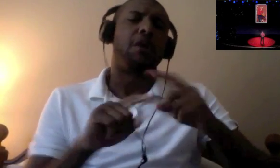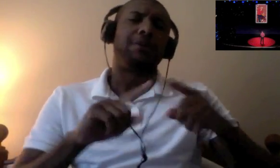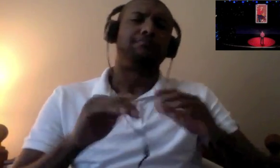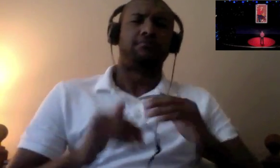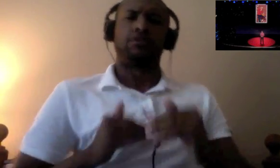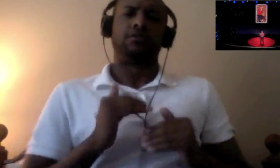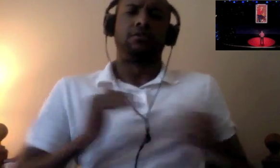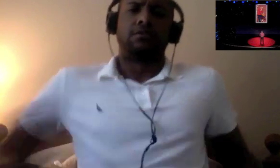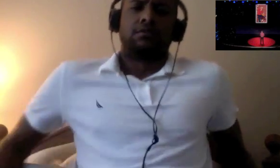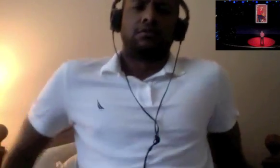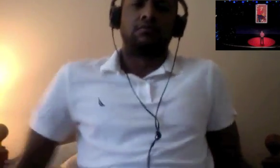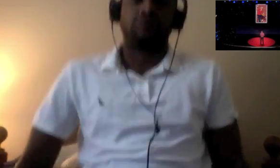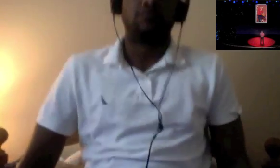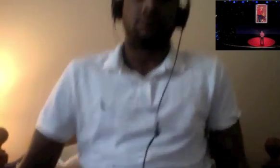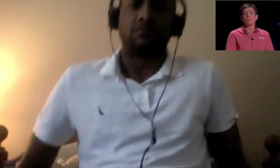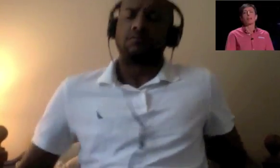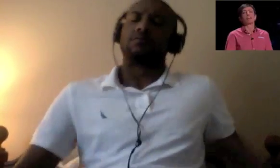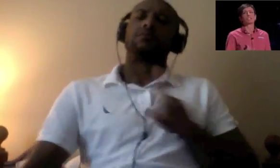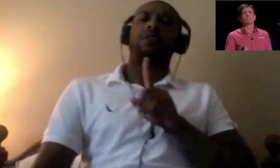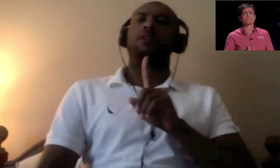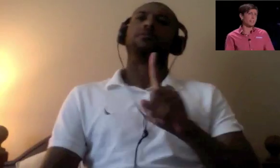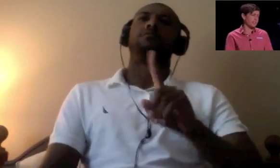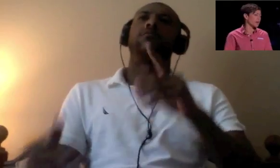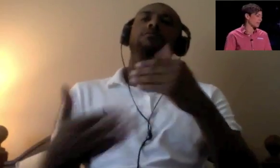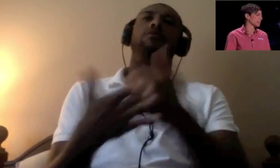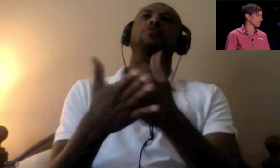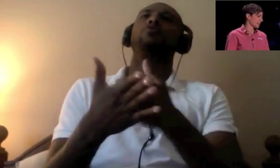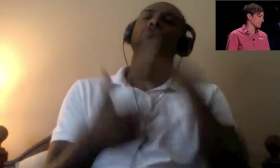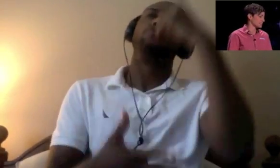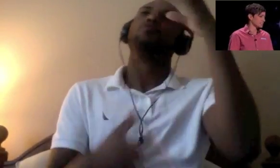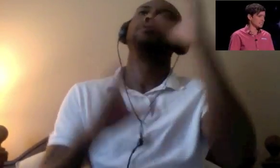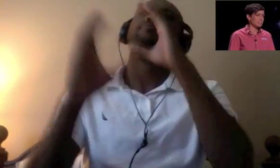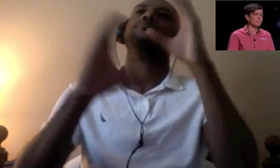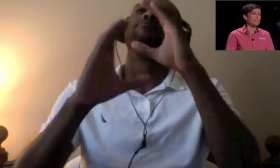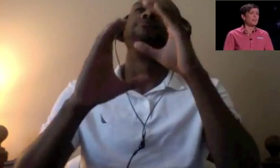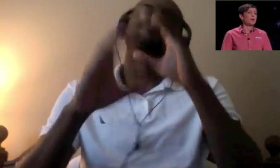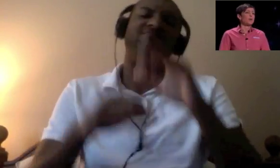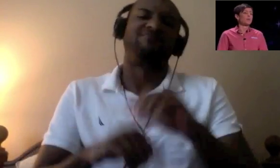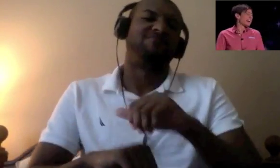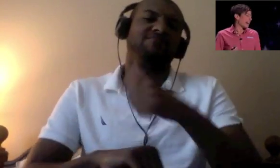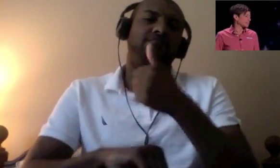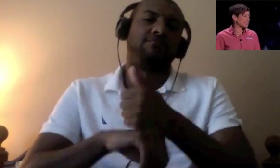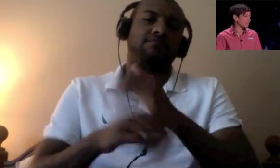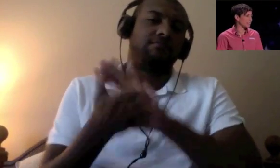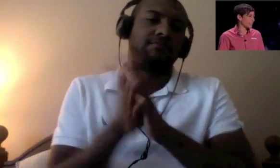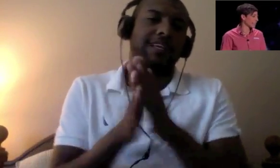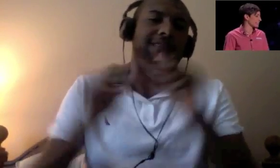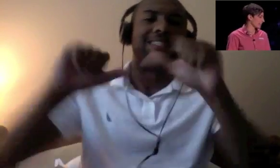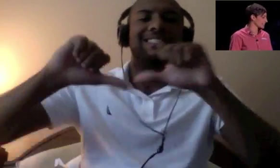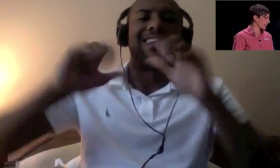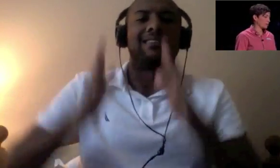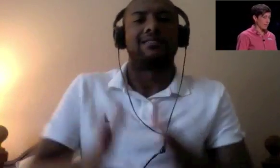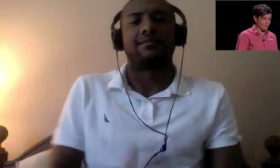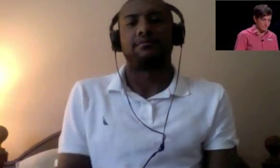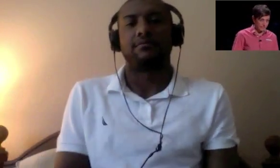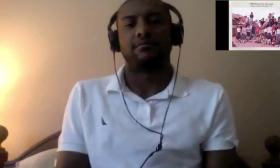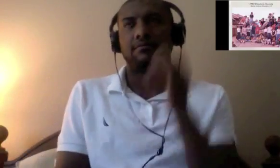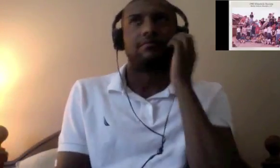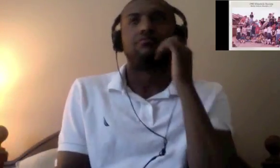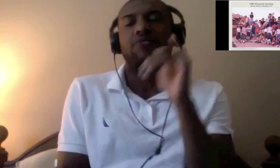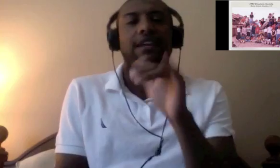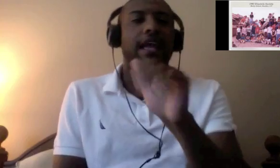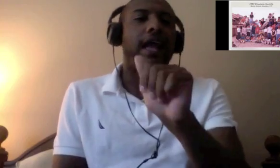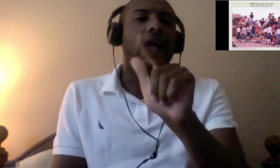myself, went off in search of a new dream, eventually settling on being a scientist, perhaps something like the next Albert